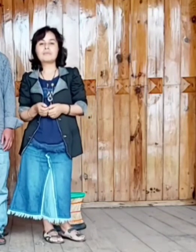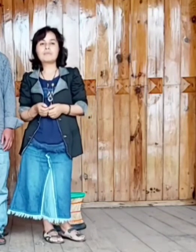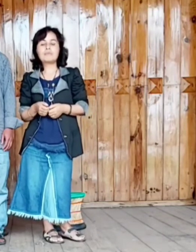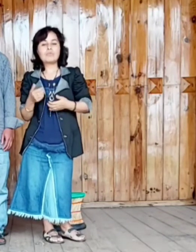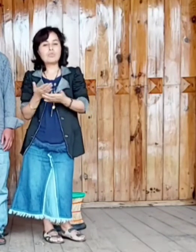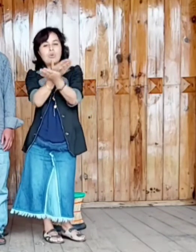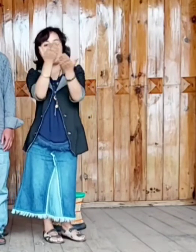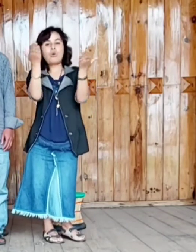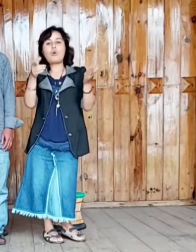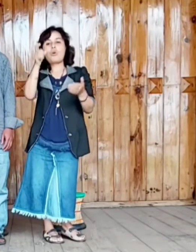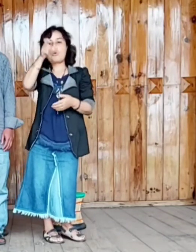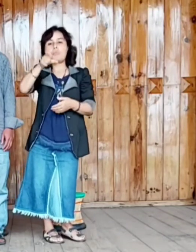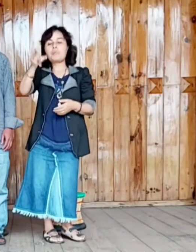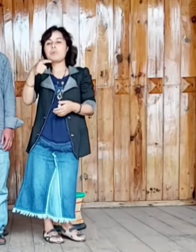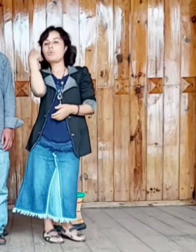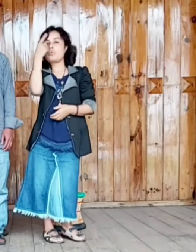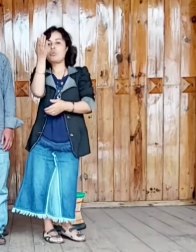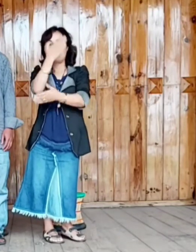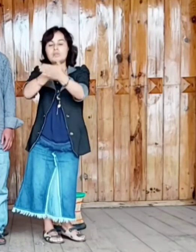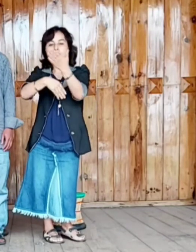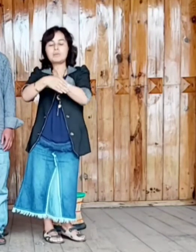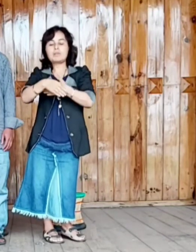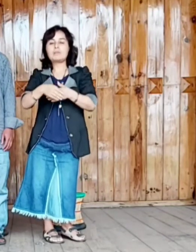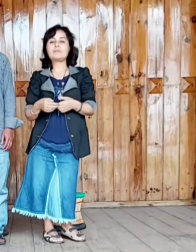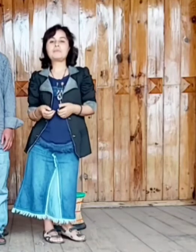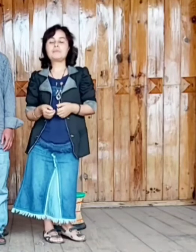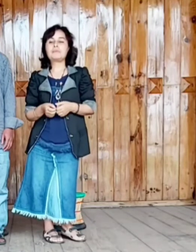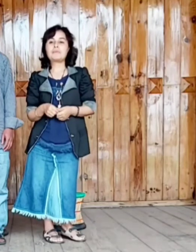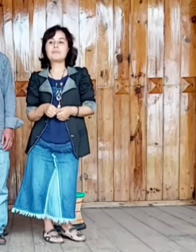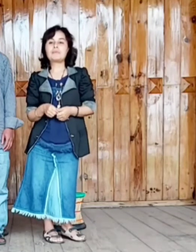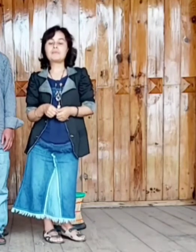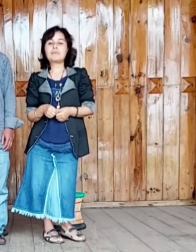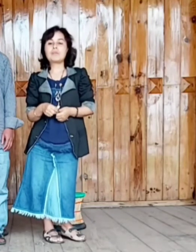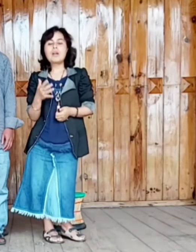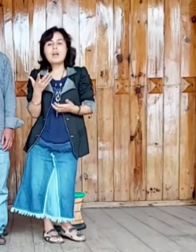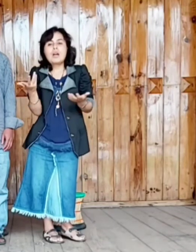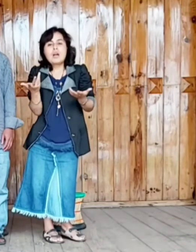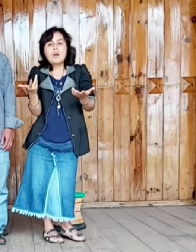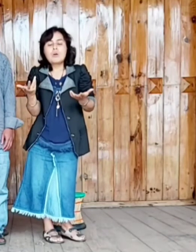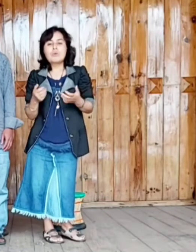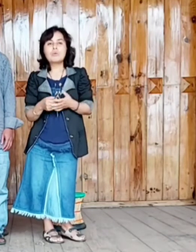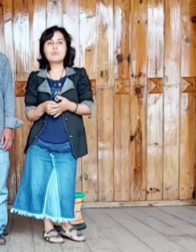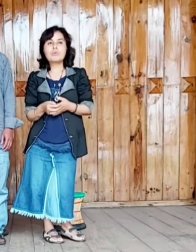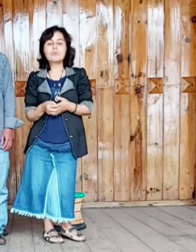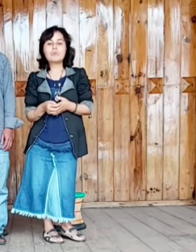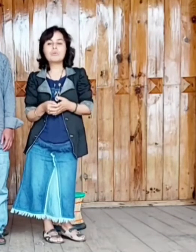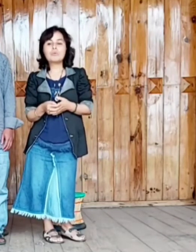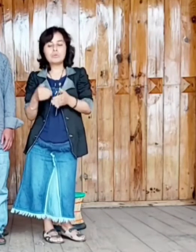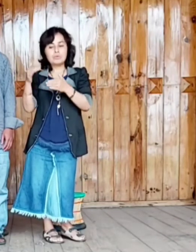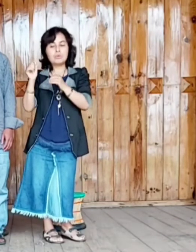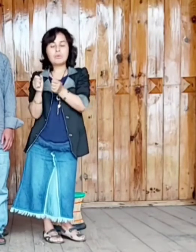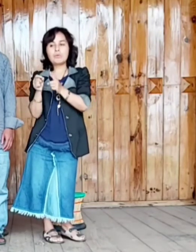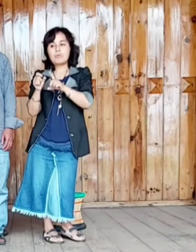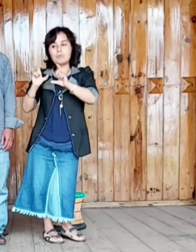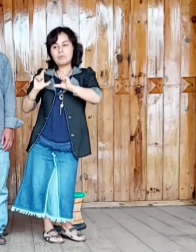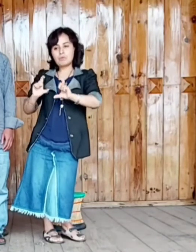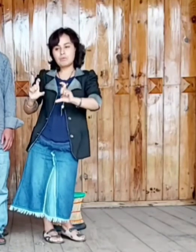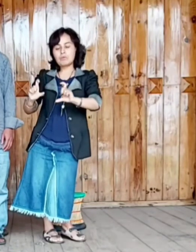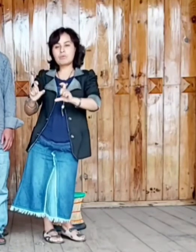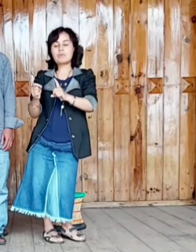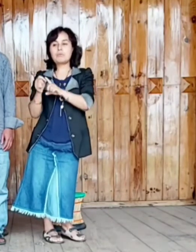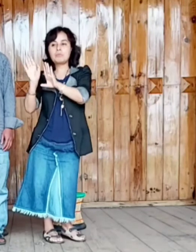syabaro Braille kibadan gijing duna ha ki department kumno ba kiniada